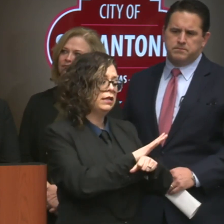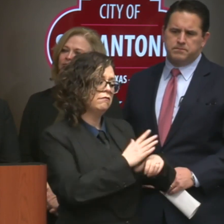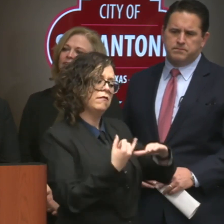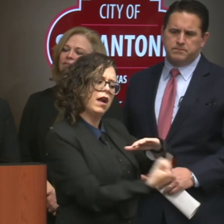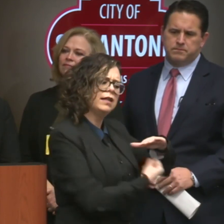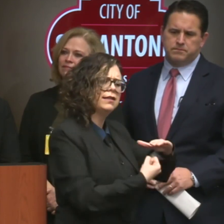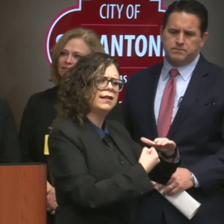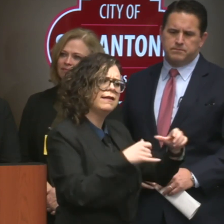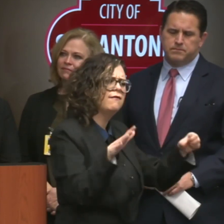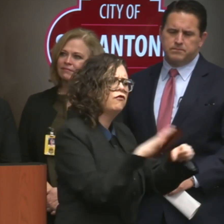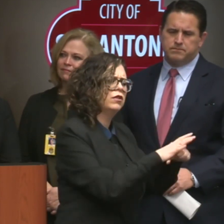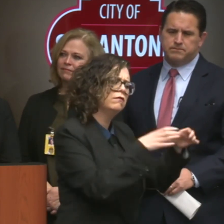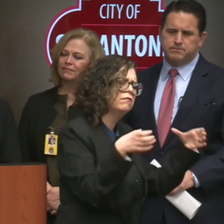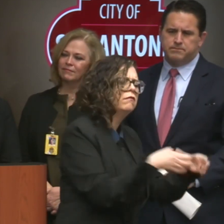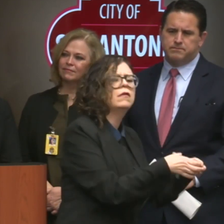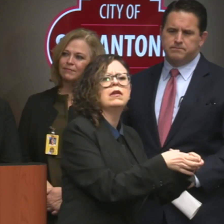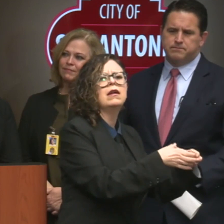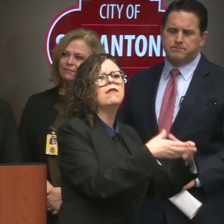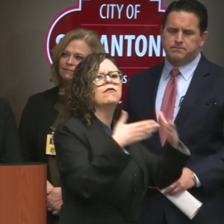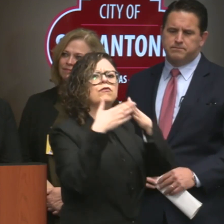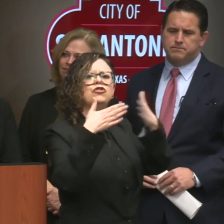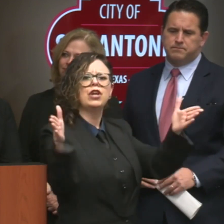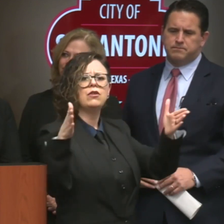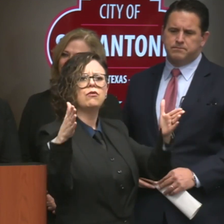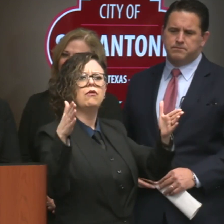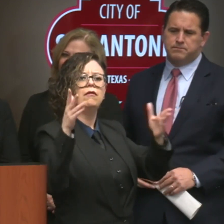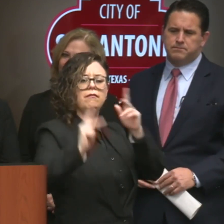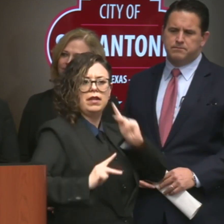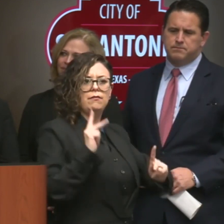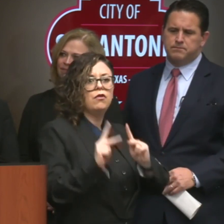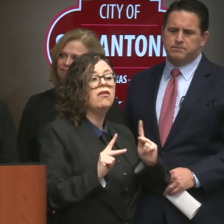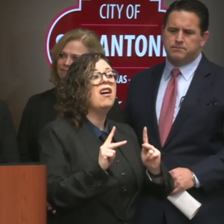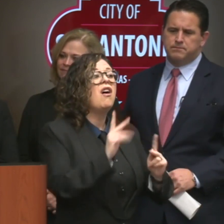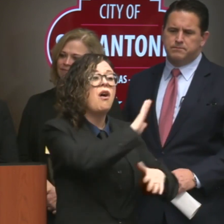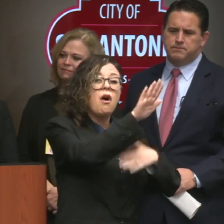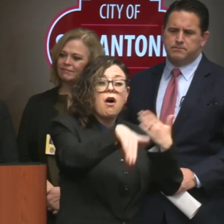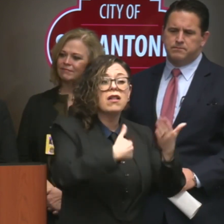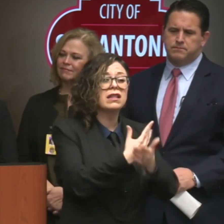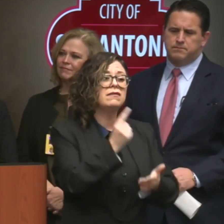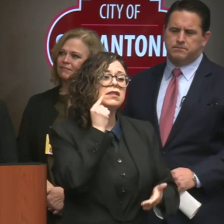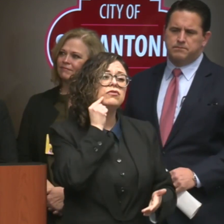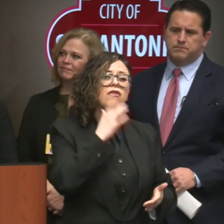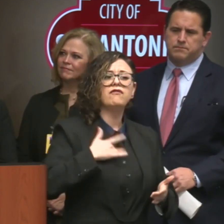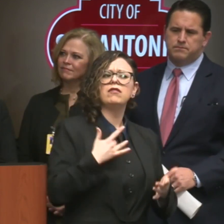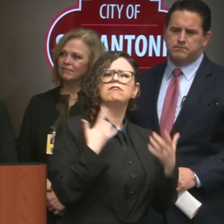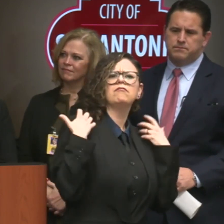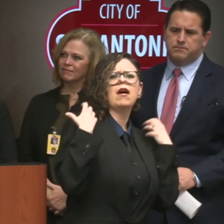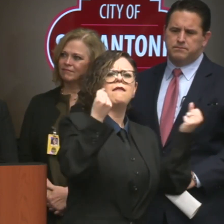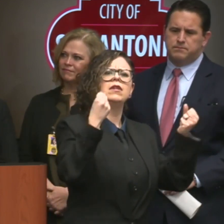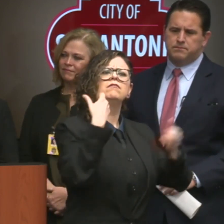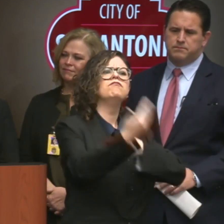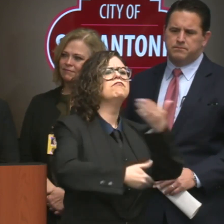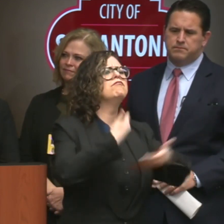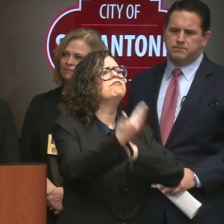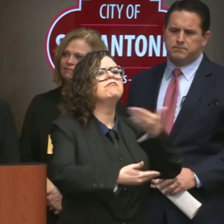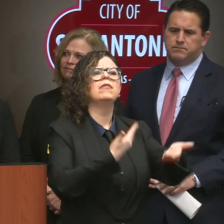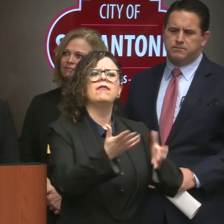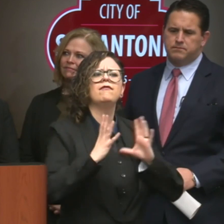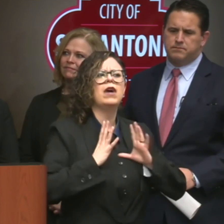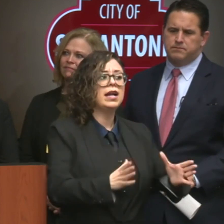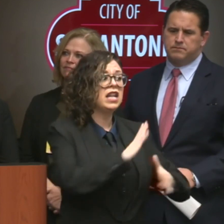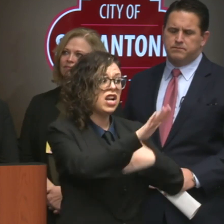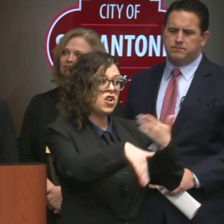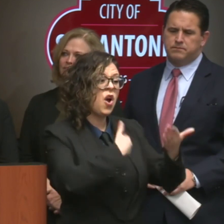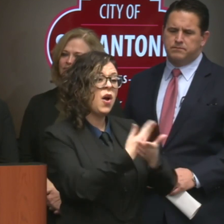individual isolated from the general public. San Antonians should feel confident and continue to go about their lives while health